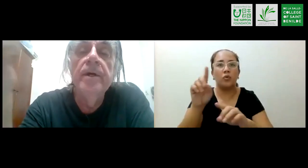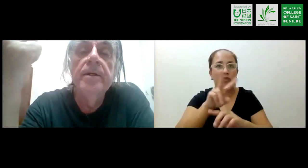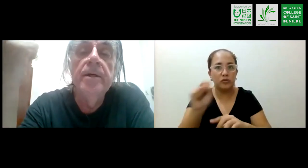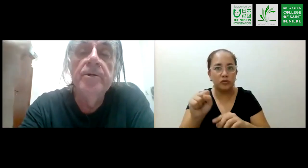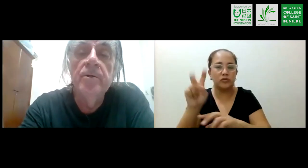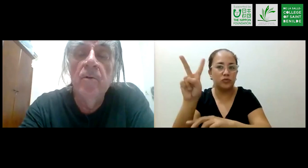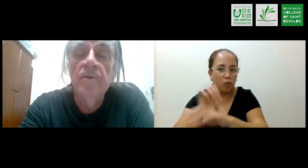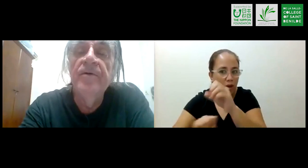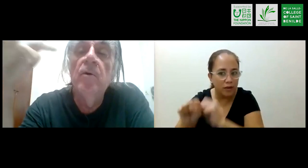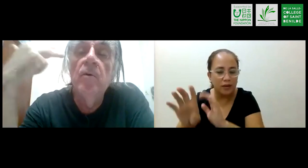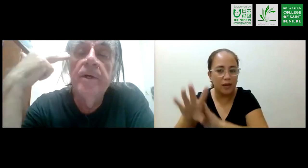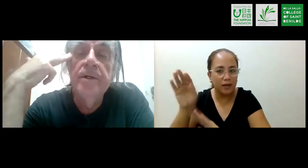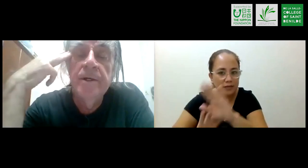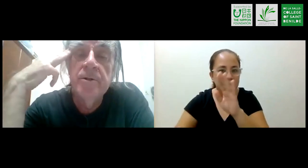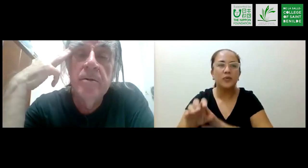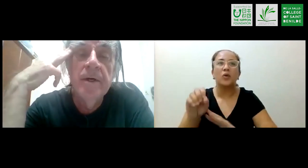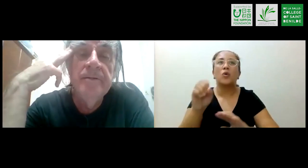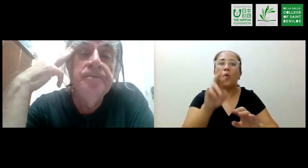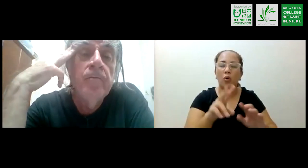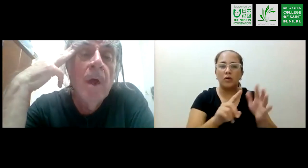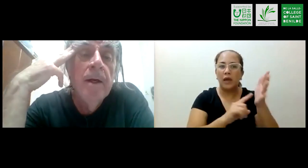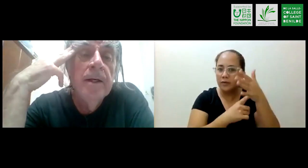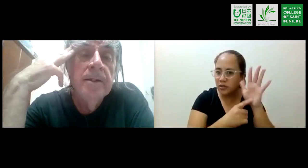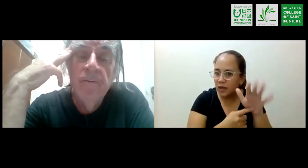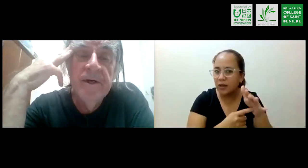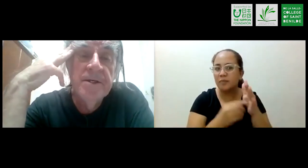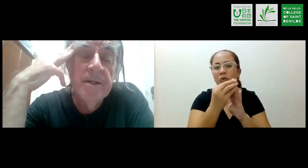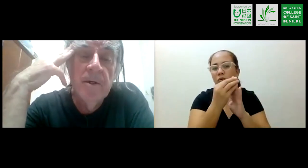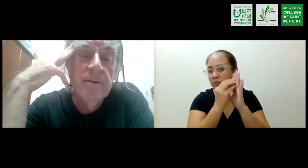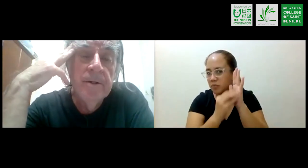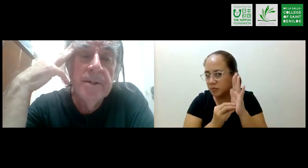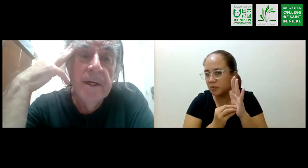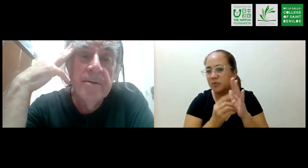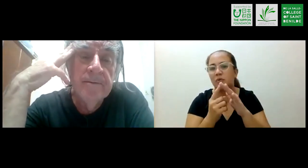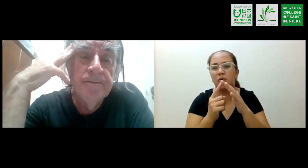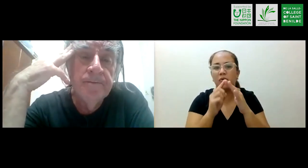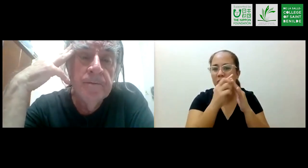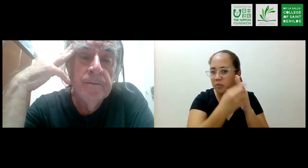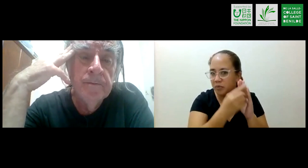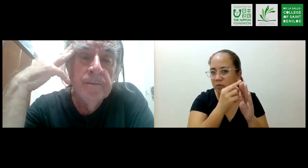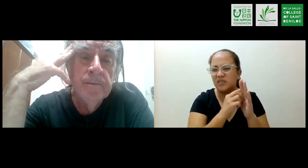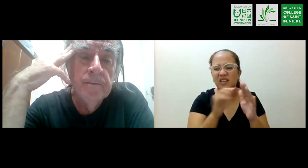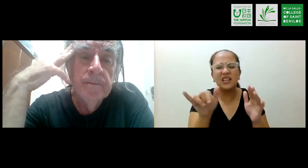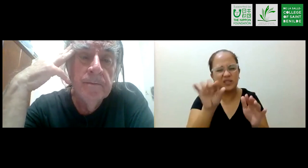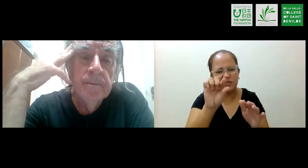palm orientation, or finger orientation, okay? So very similar to this test.